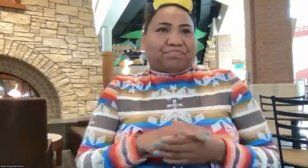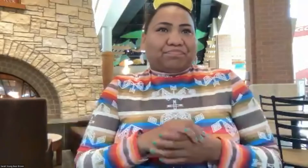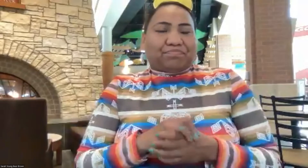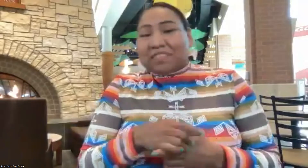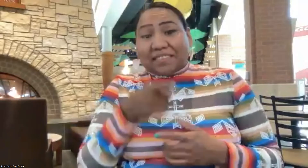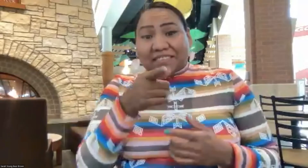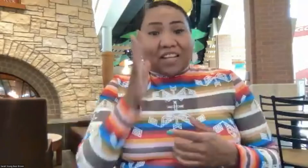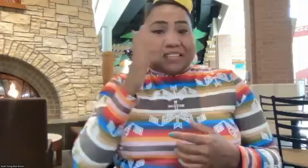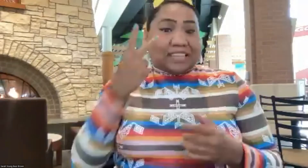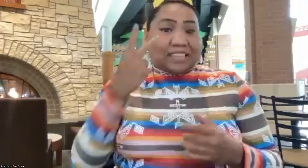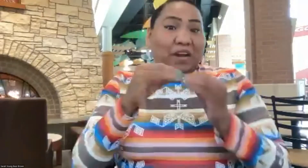and I'm smiling.